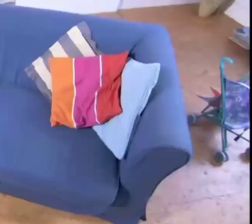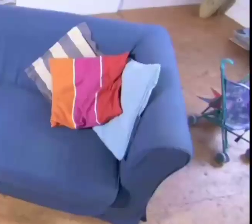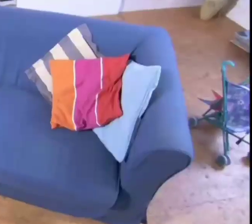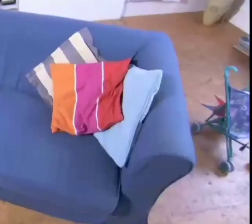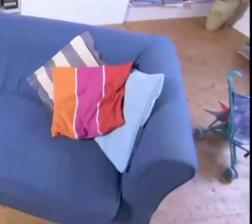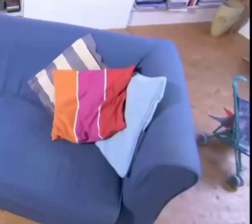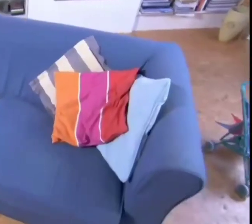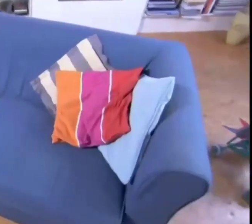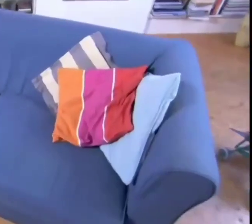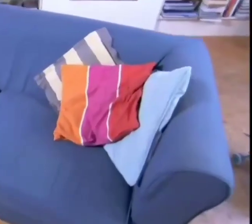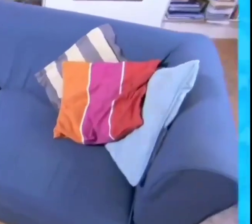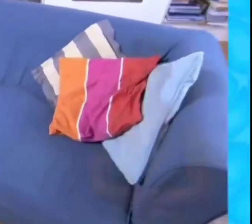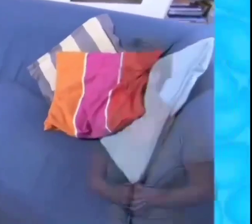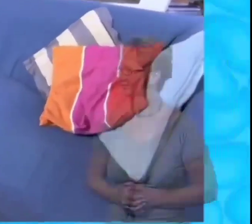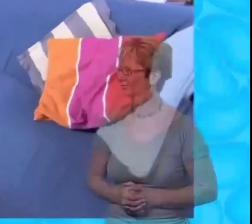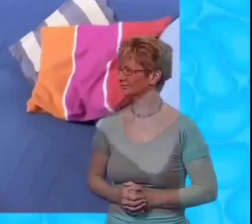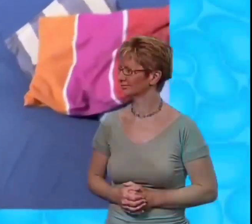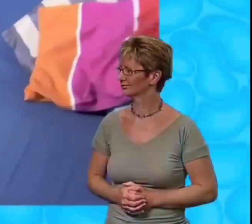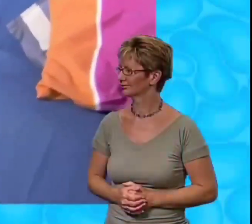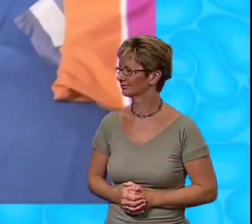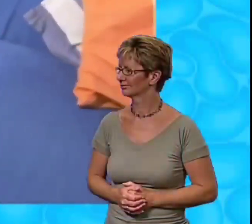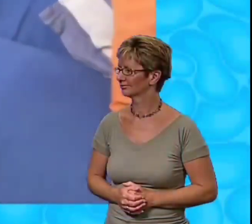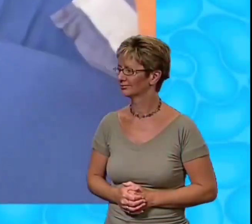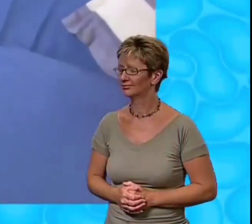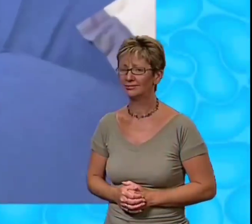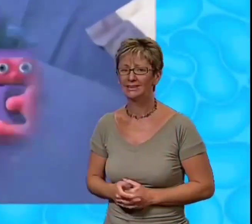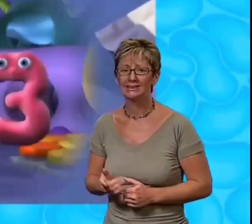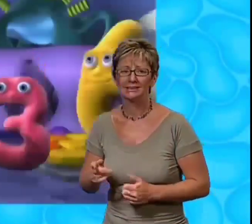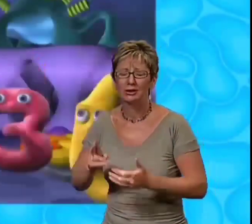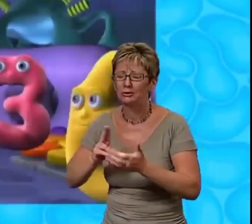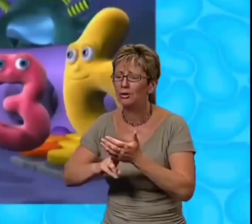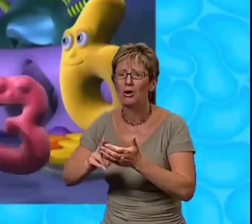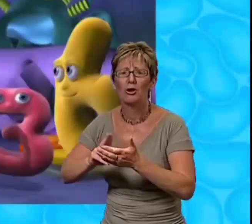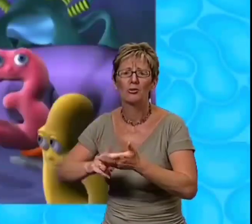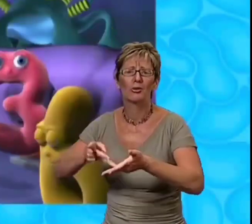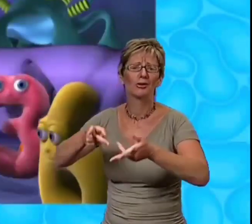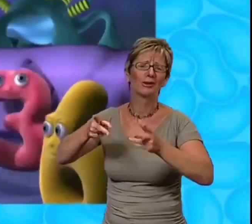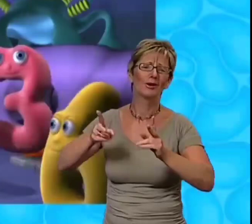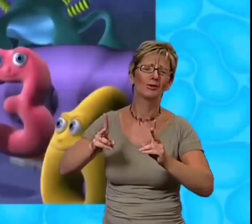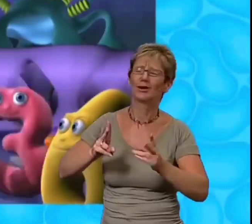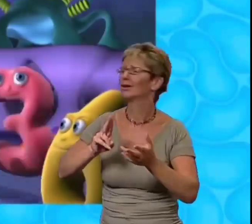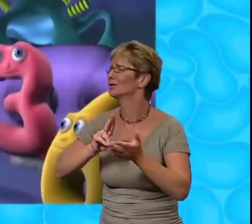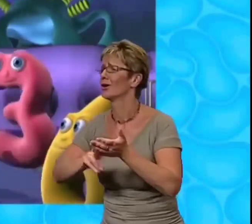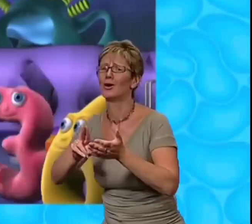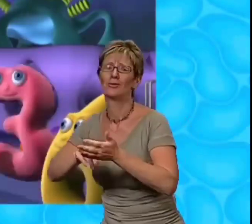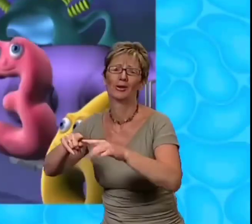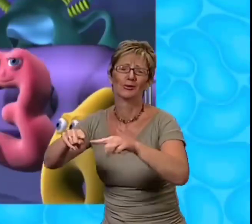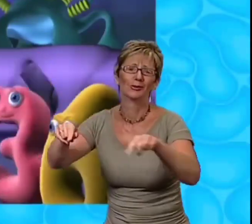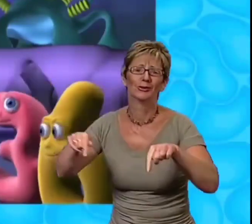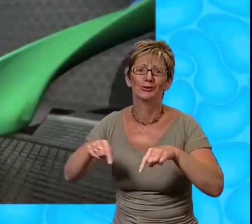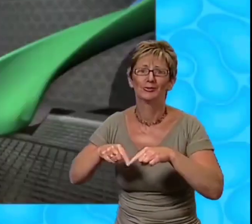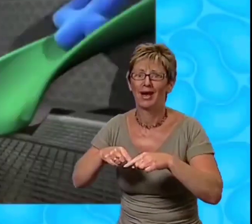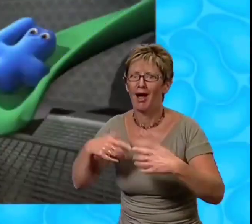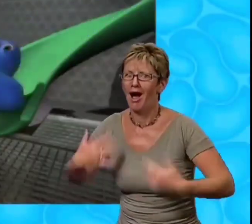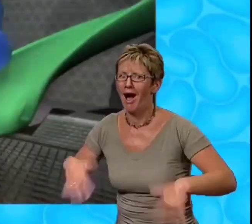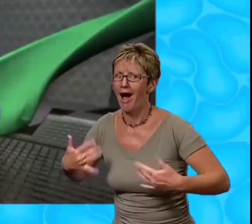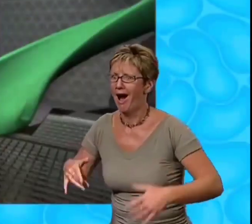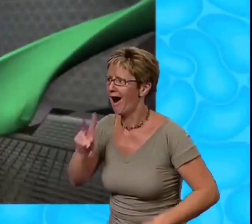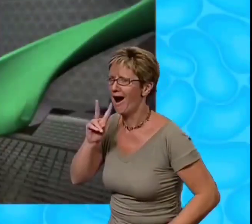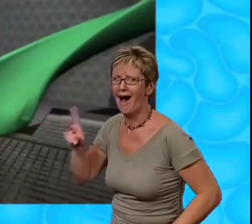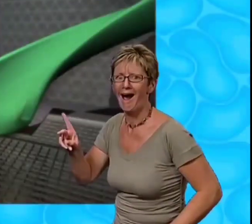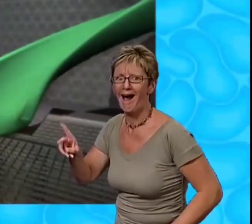wow. In an ordinary sofa, in an ordinary room, two extraordinary heroes who are standing by to